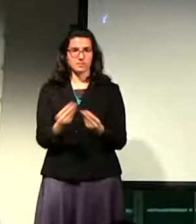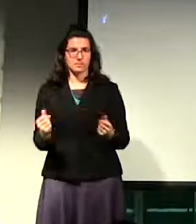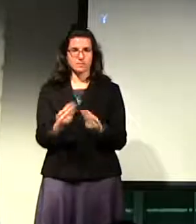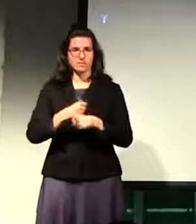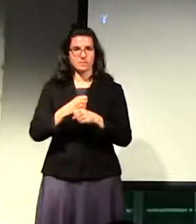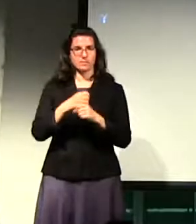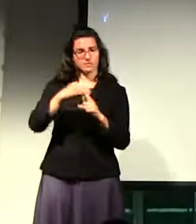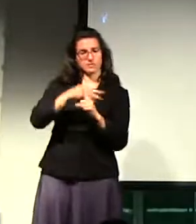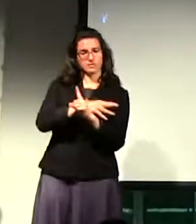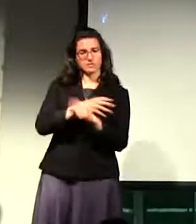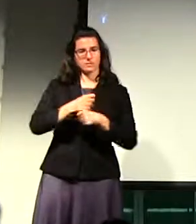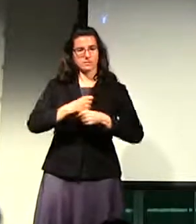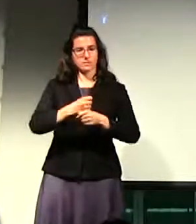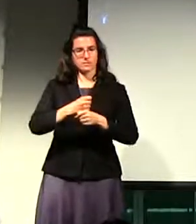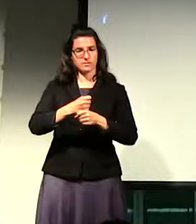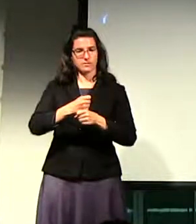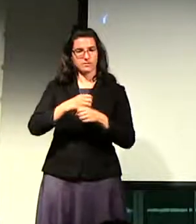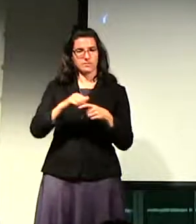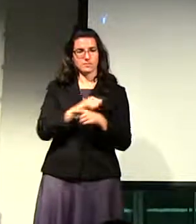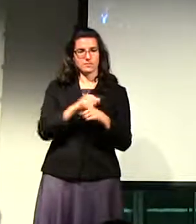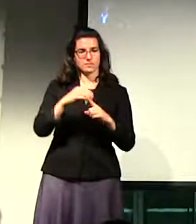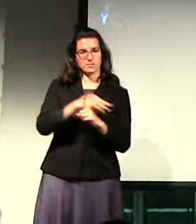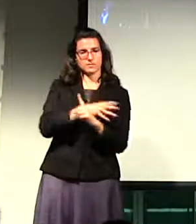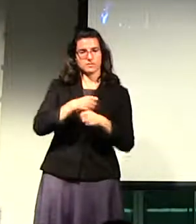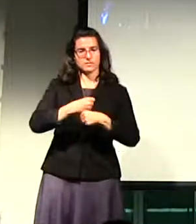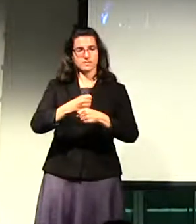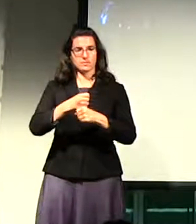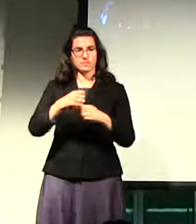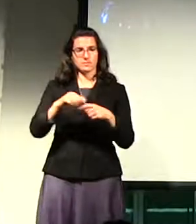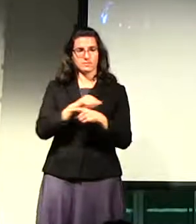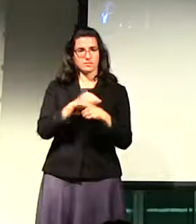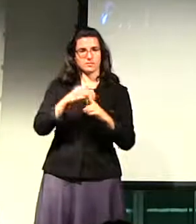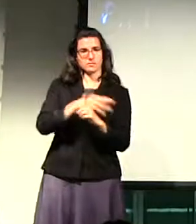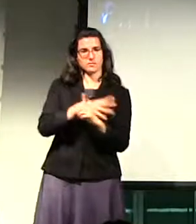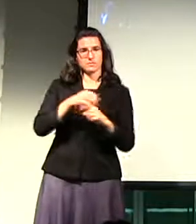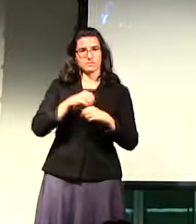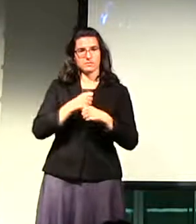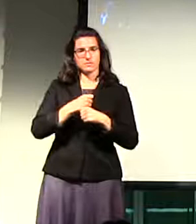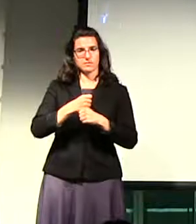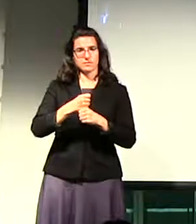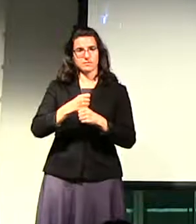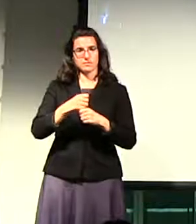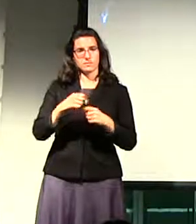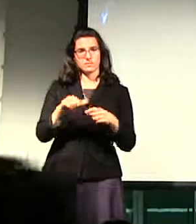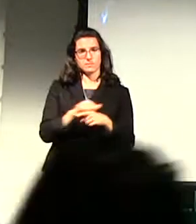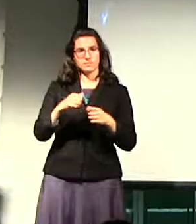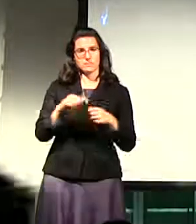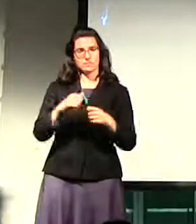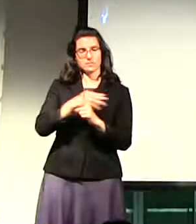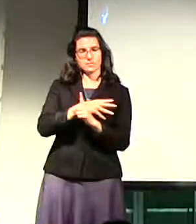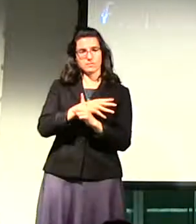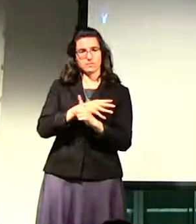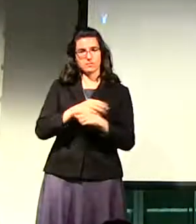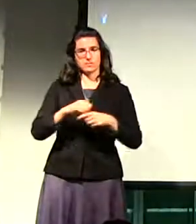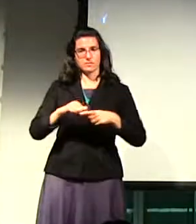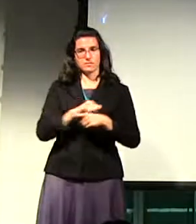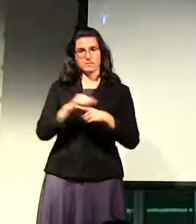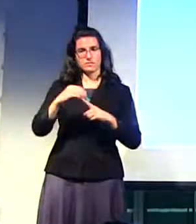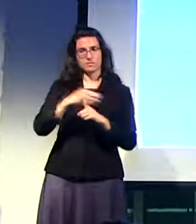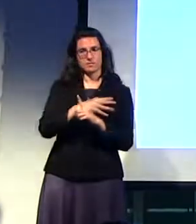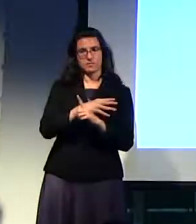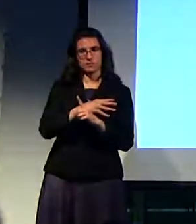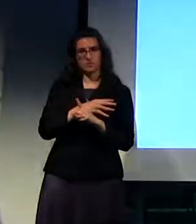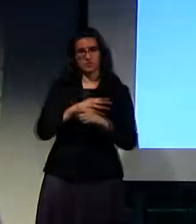practice, shadow, forming practice, shadow, forming practice, shadow, forming practice, shadow, practice, shadow, practice, shadow,